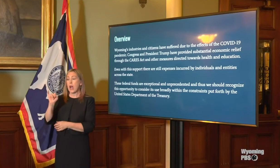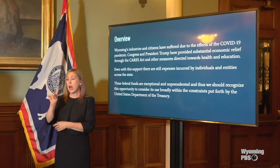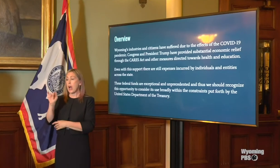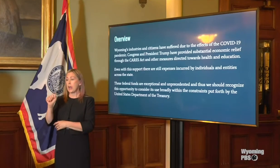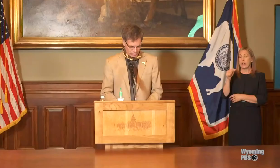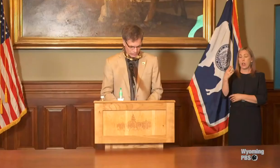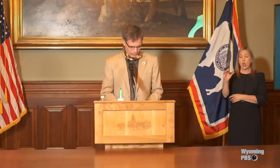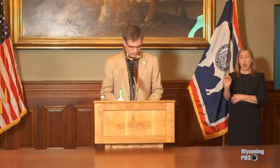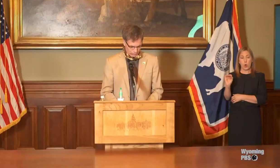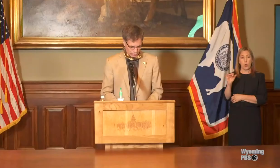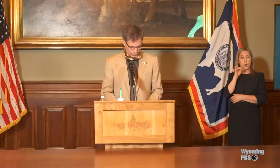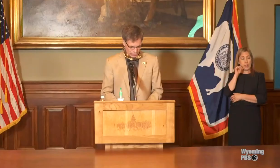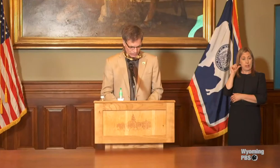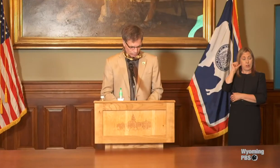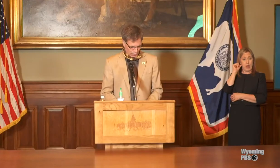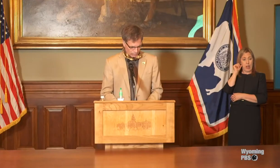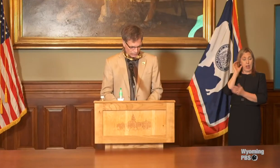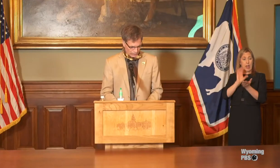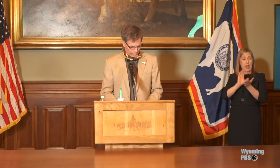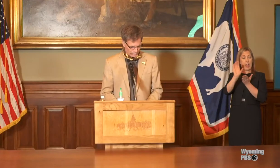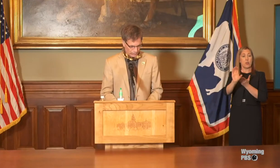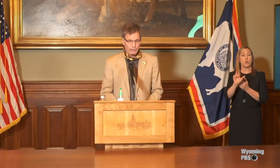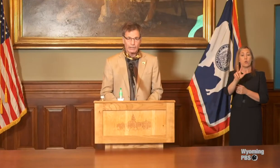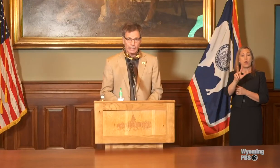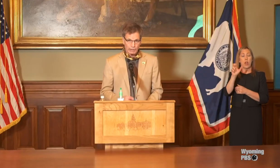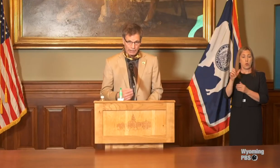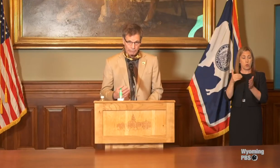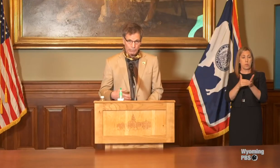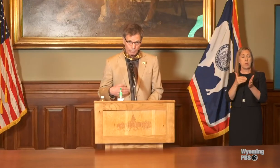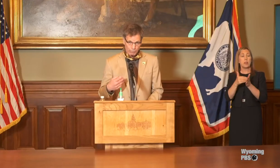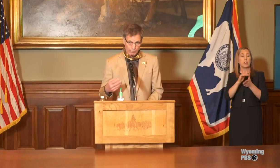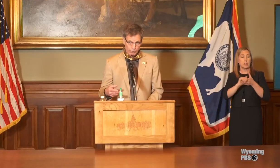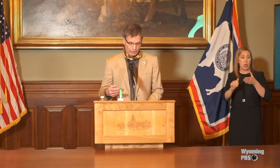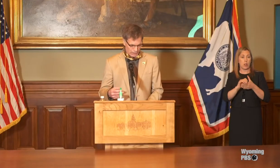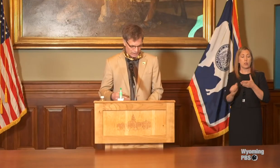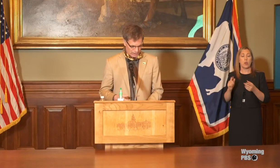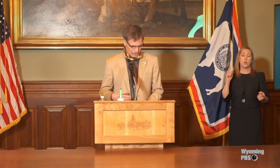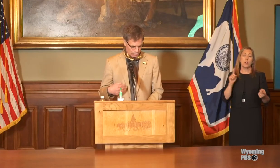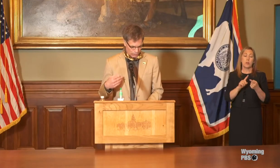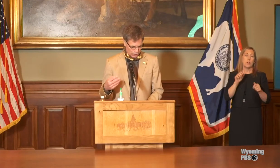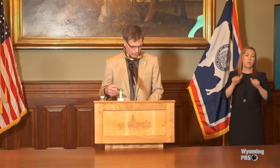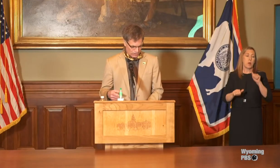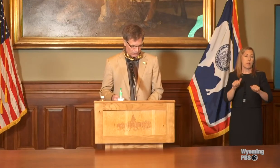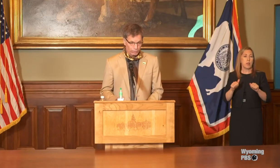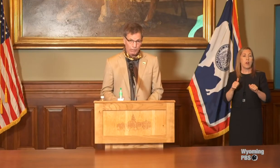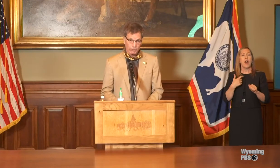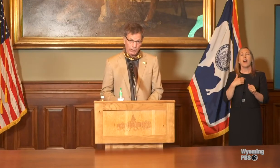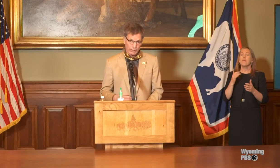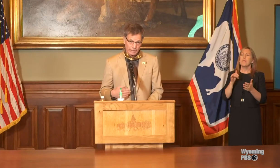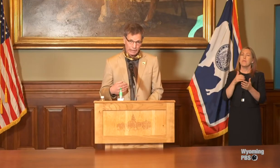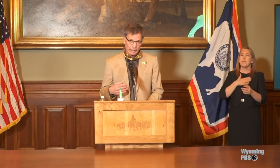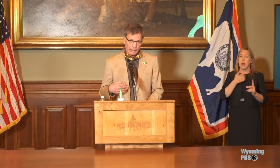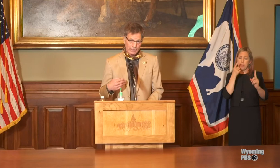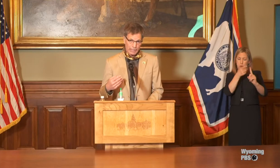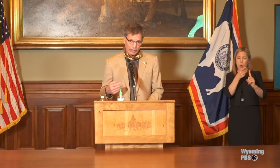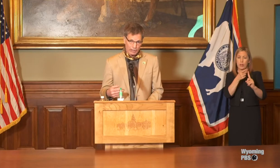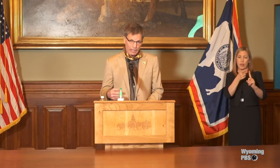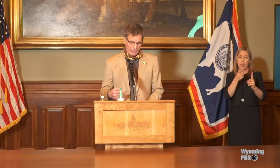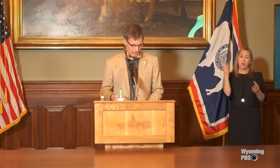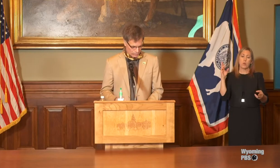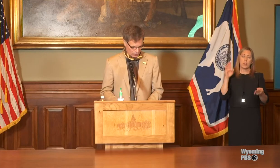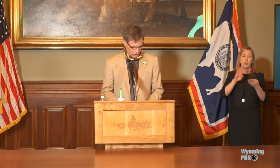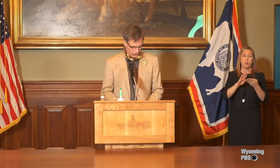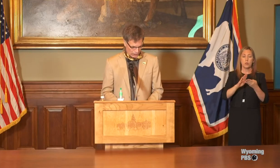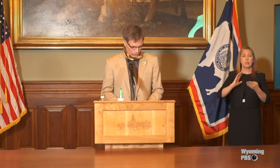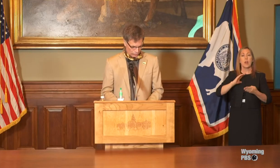$300 million, reducing the probability. And my point is that this reduces the probability that